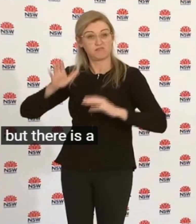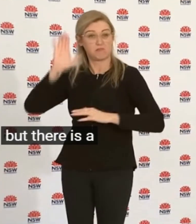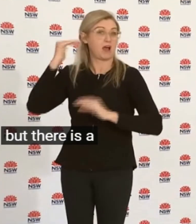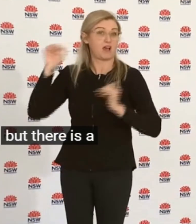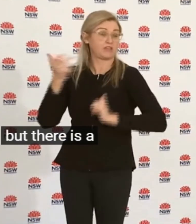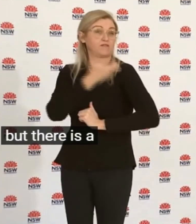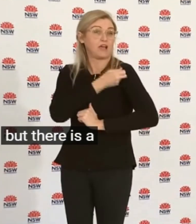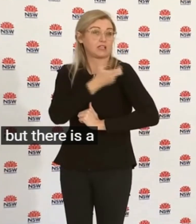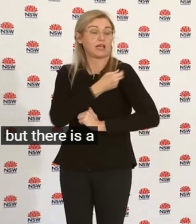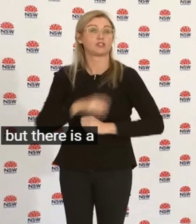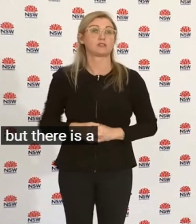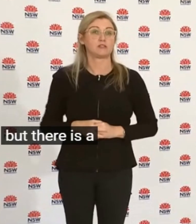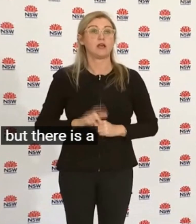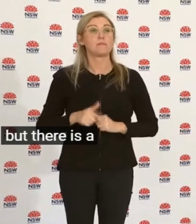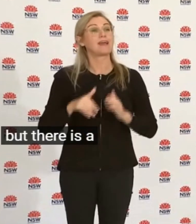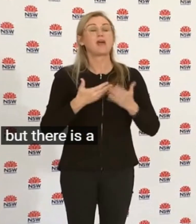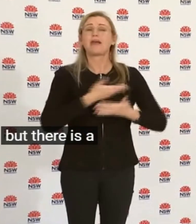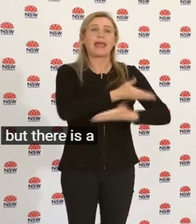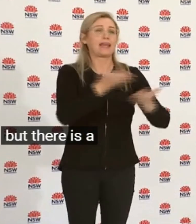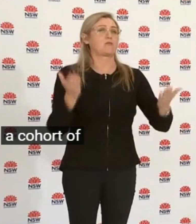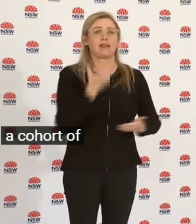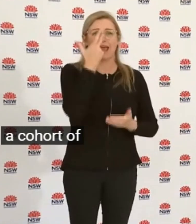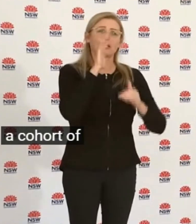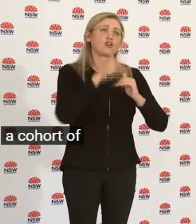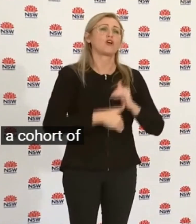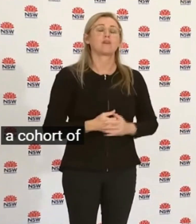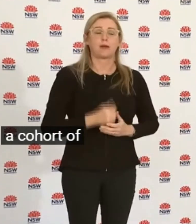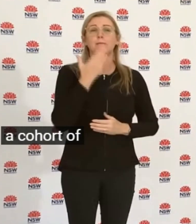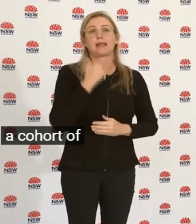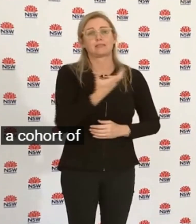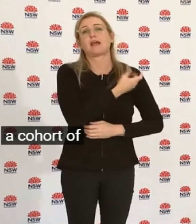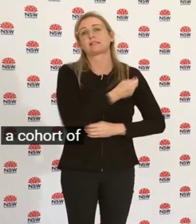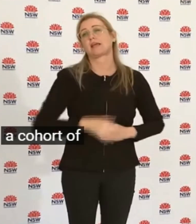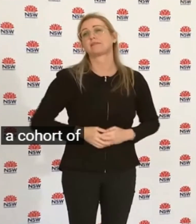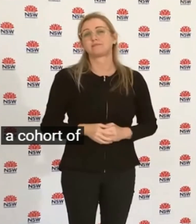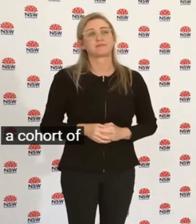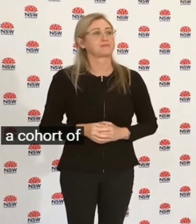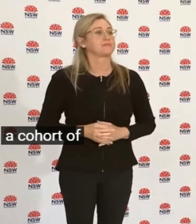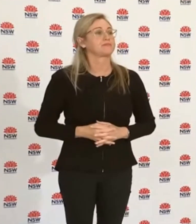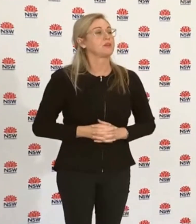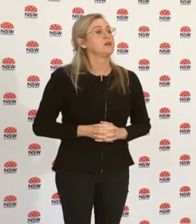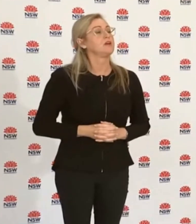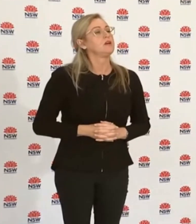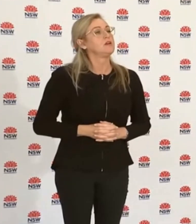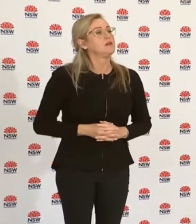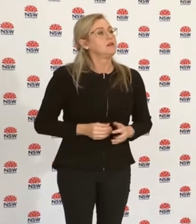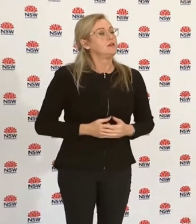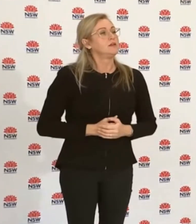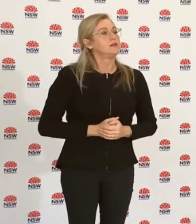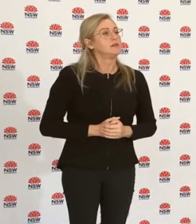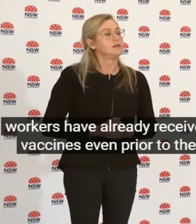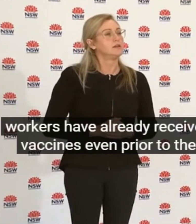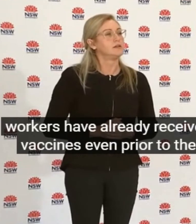everybody who's over 18 to come forward and get vaccinated. Premier, on the Central Coast... Yeah, I'm sorry. On the Central Coast, that's part of Greater